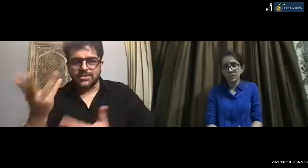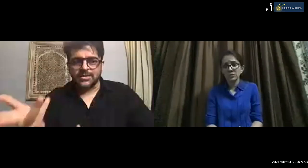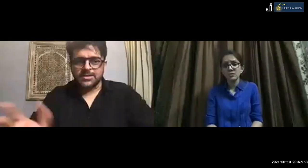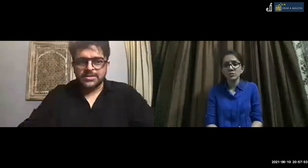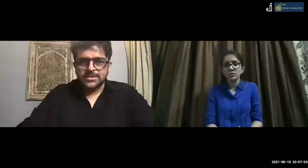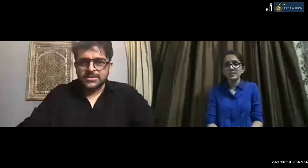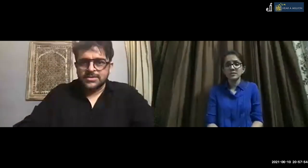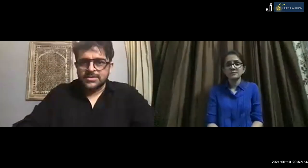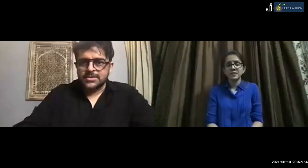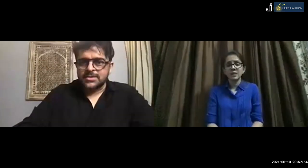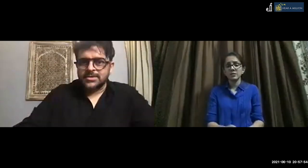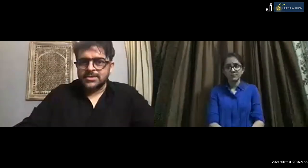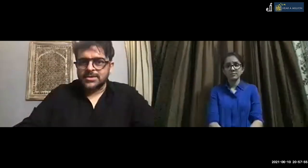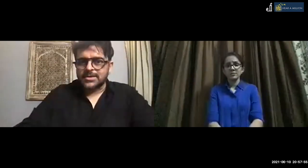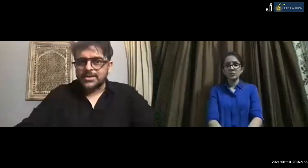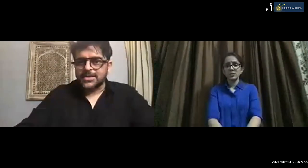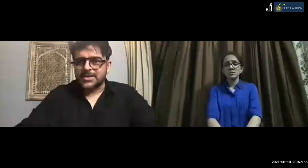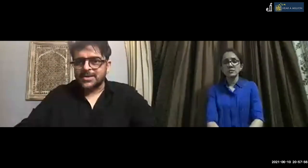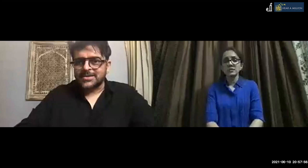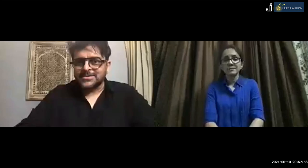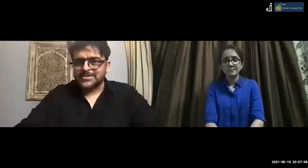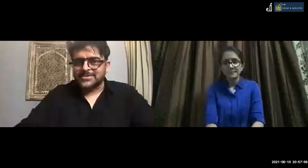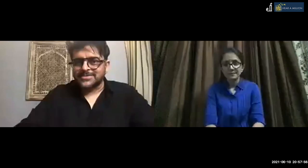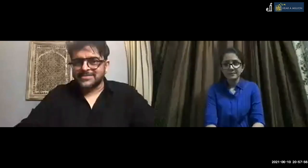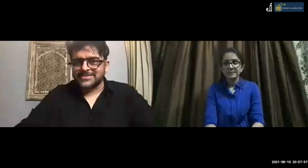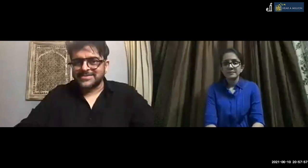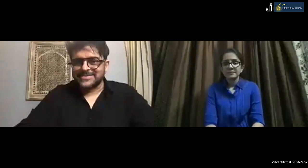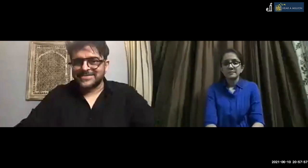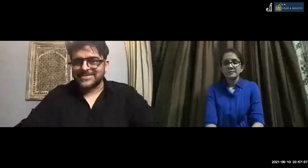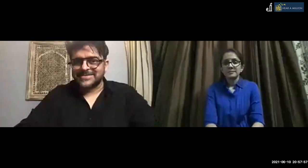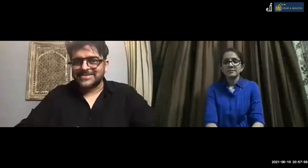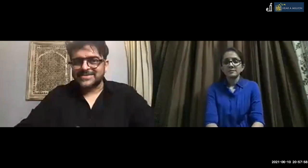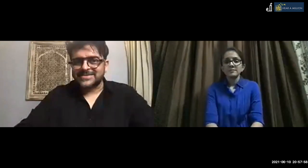We would like to ask you a question. I mean, you can ask a question.